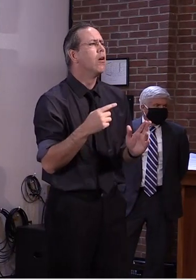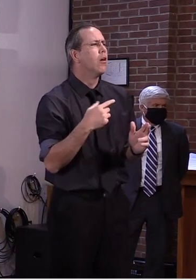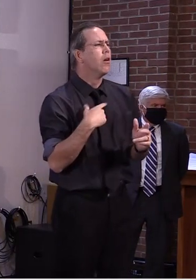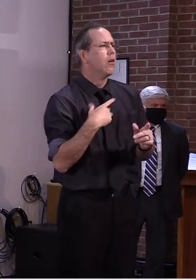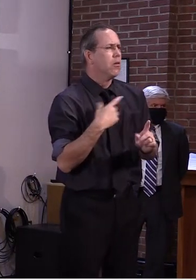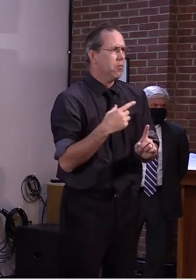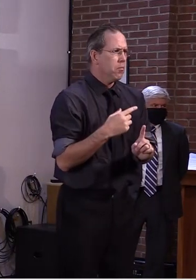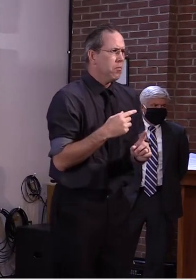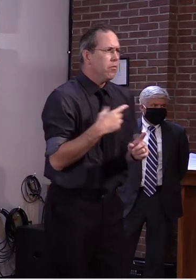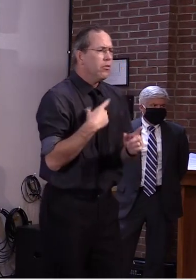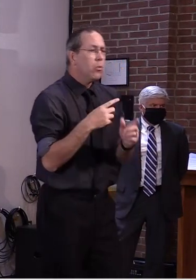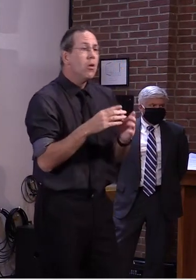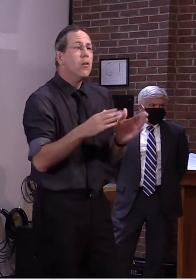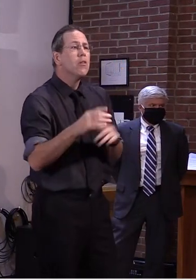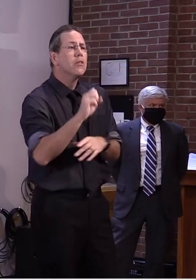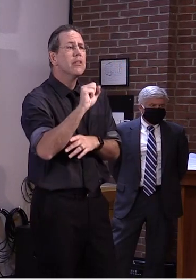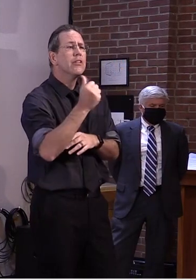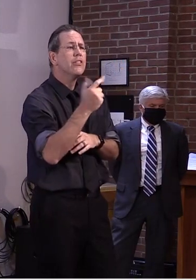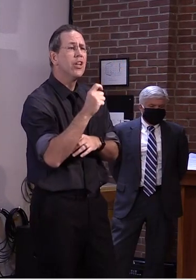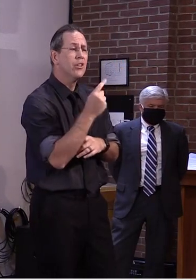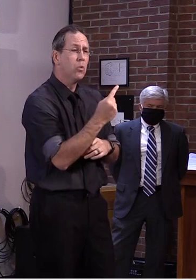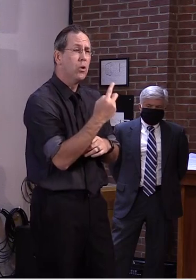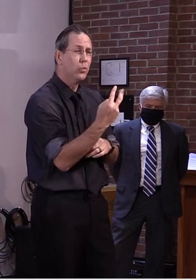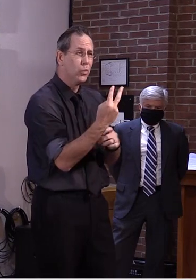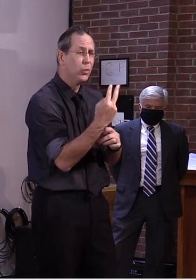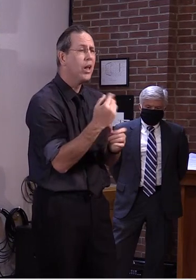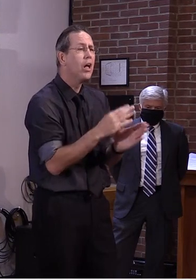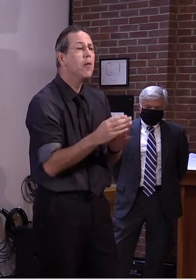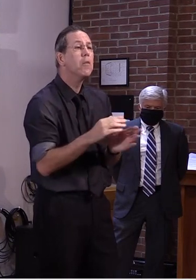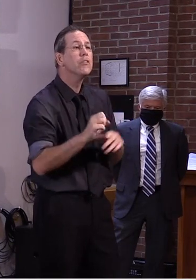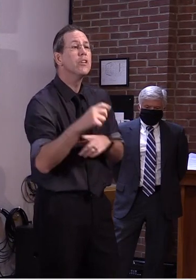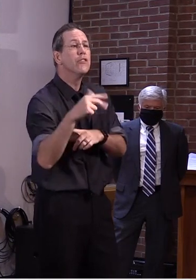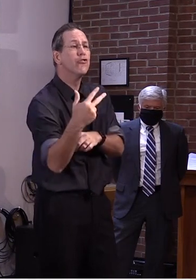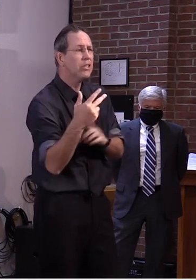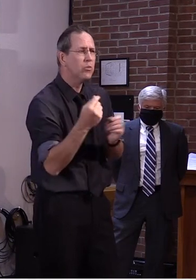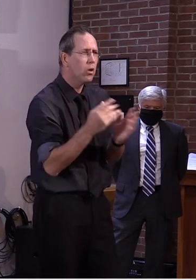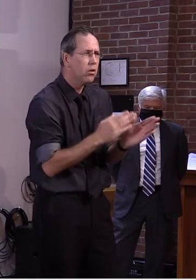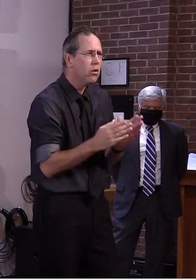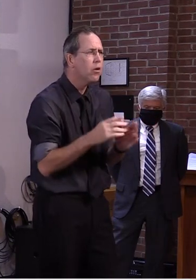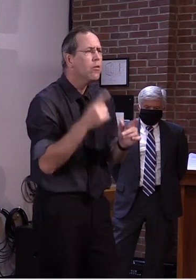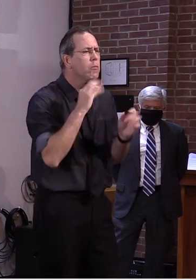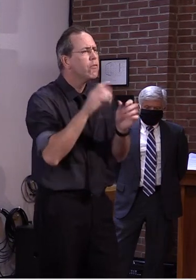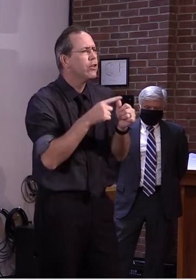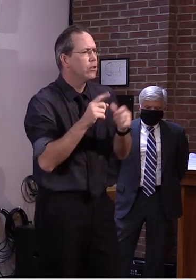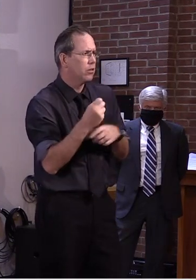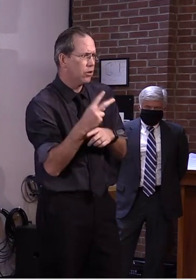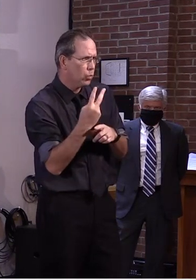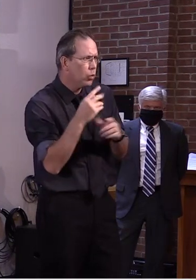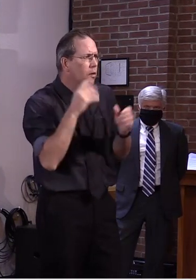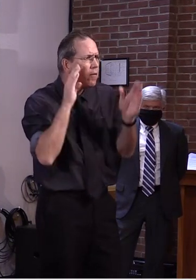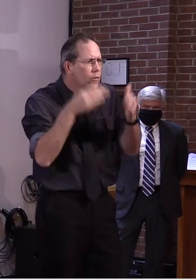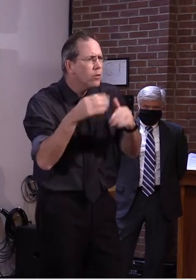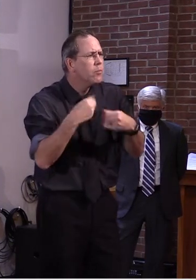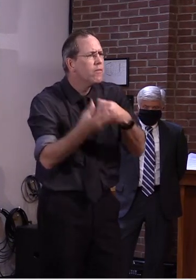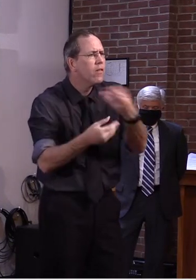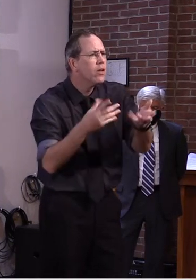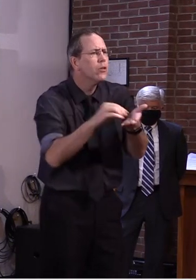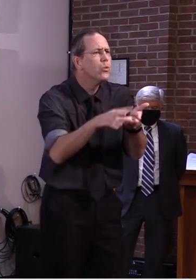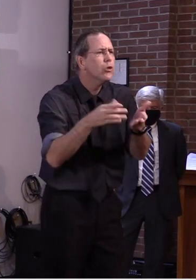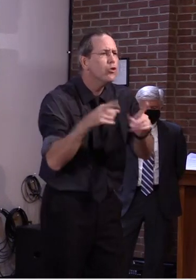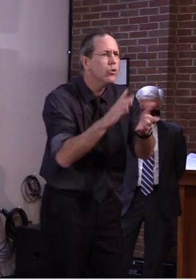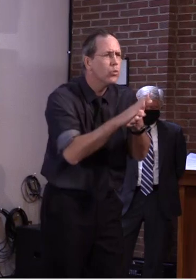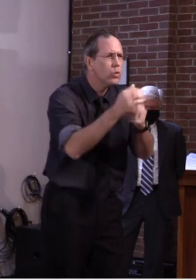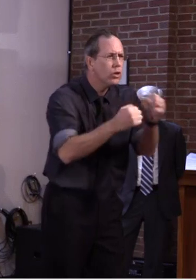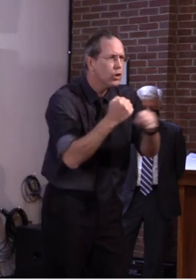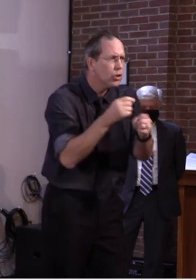from preparing to reopening schools to addressing the educational needs of all our students during this unprecedented pandemic. We